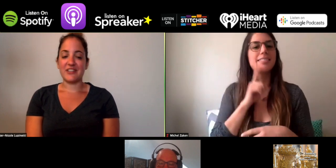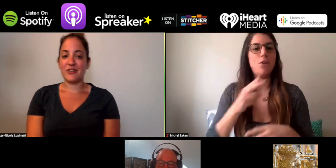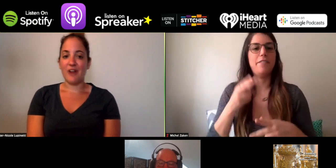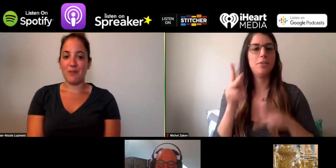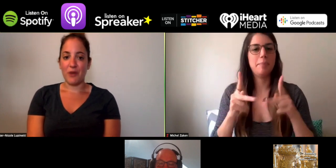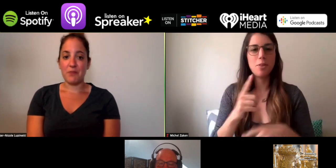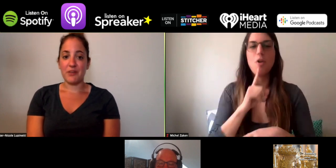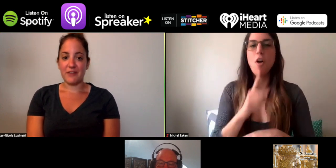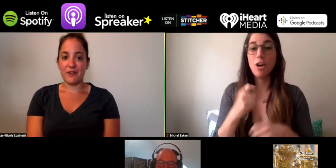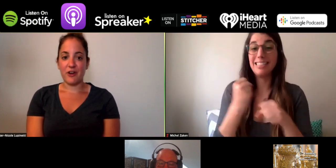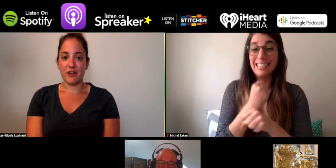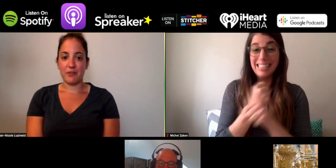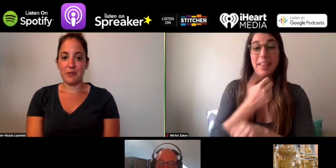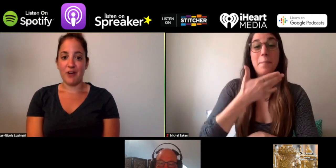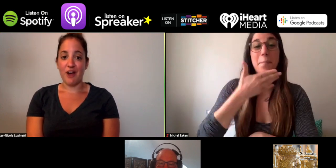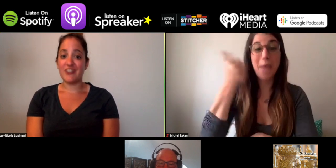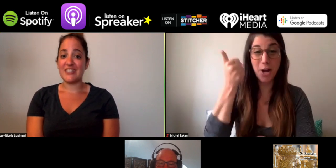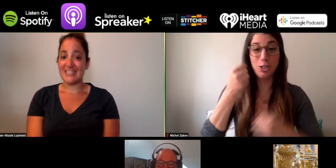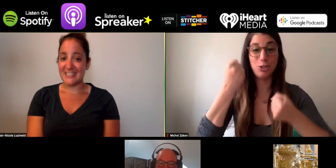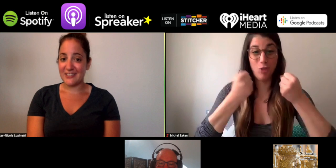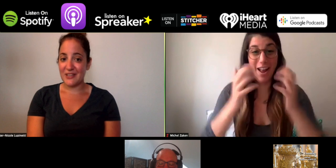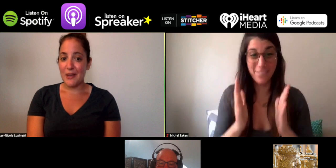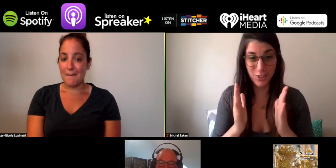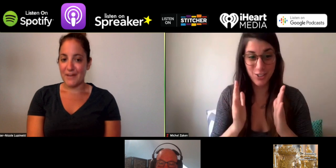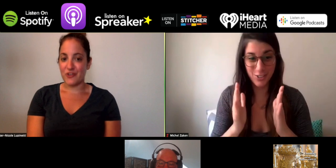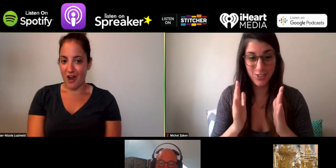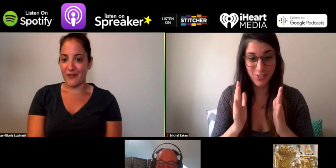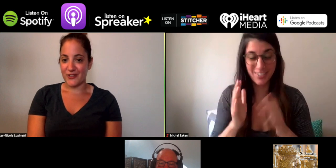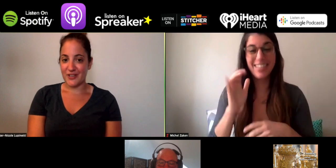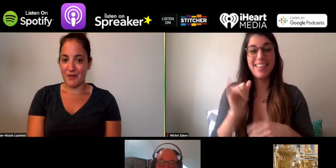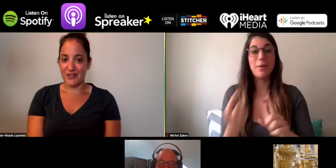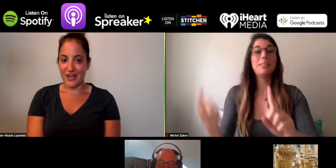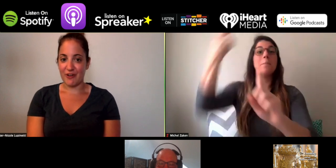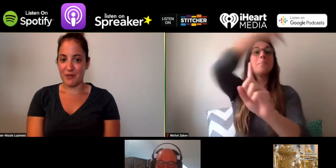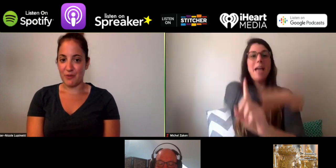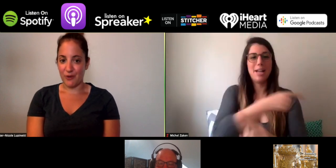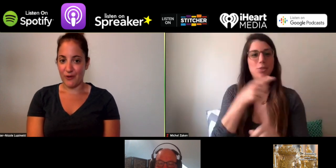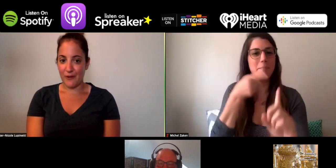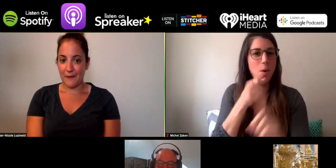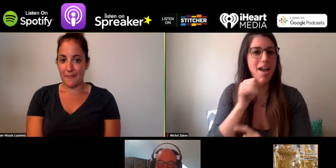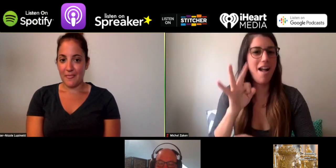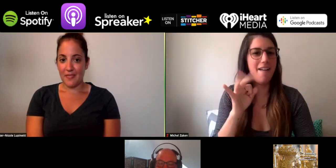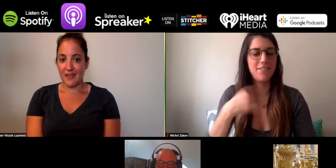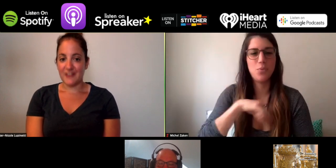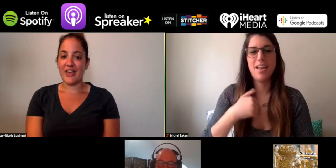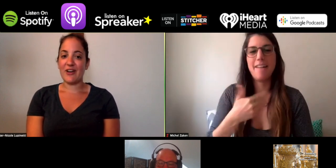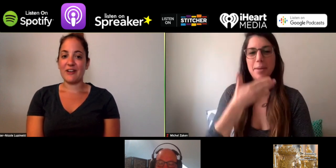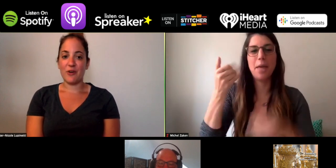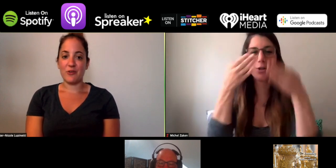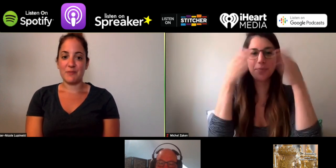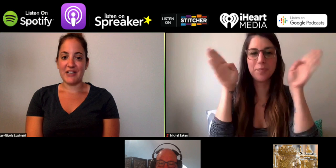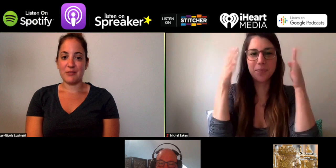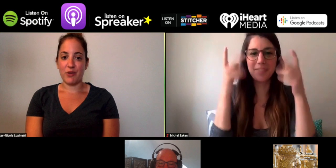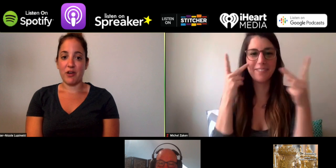Actually, it's a little off point, but deaf and hard of hearing people are statistically better drivers compared to hearing people. So that